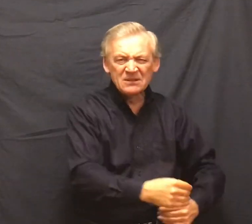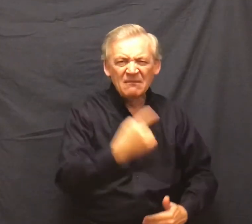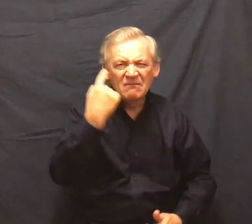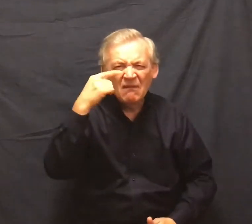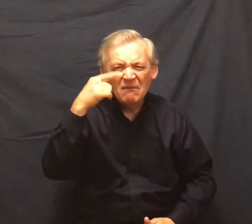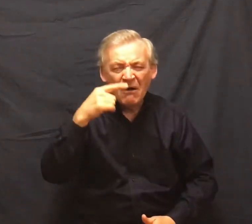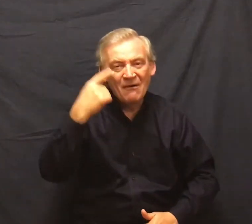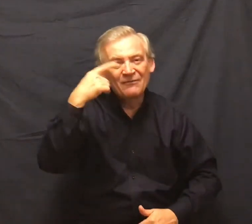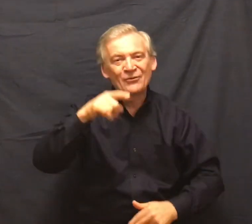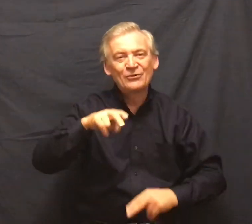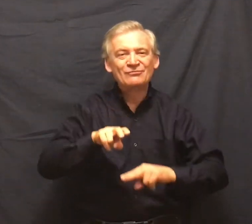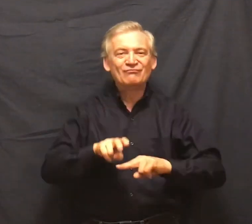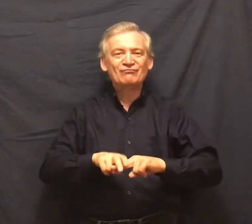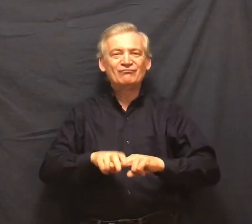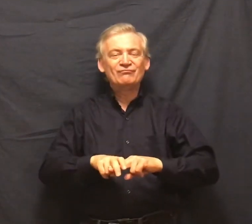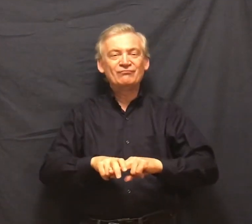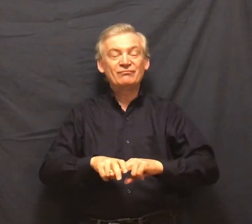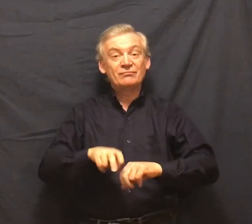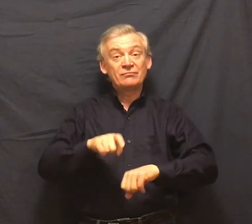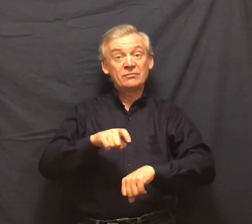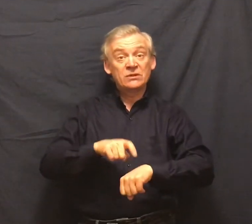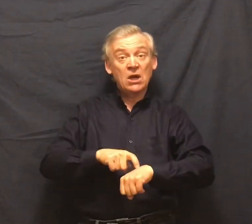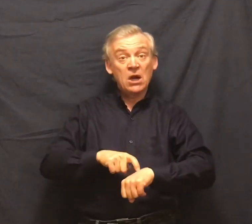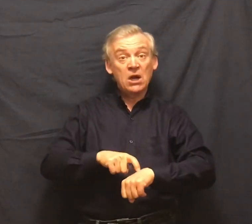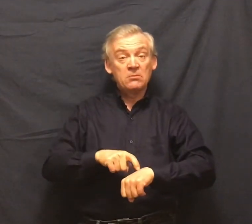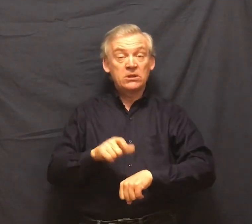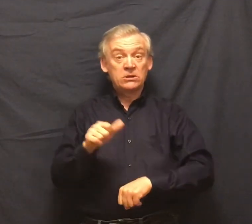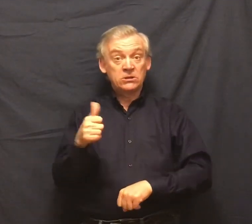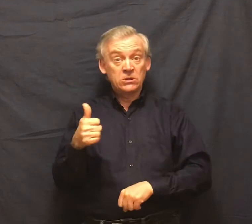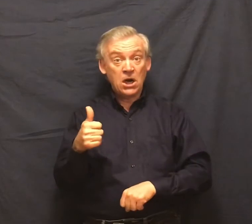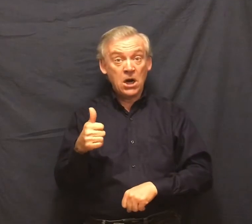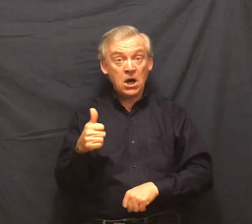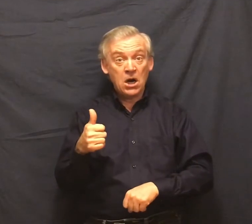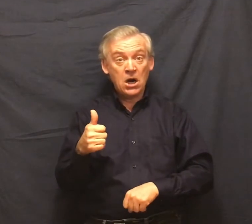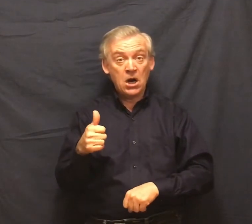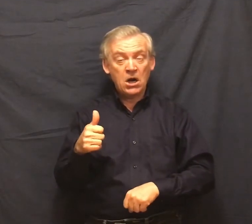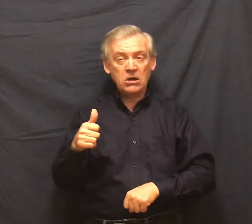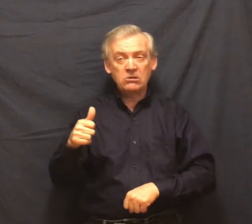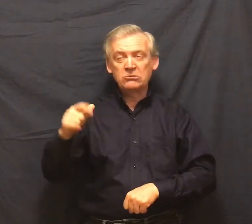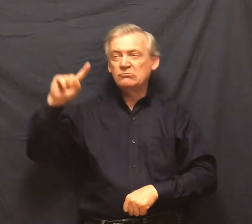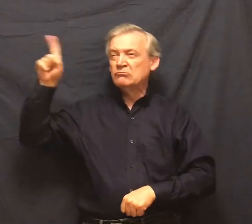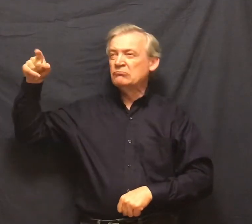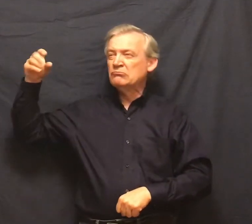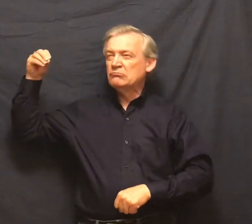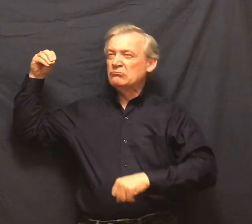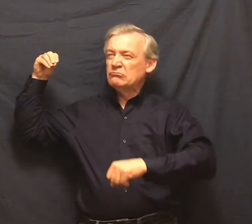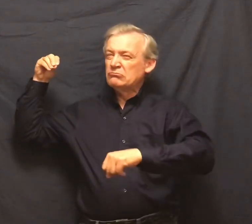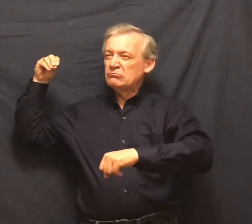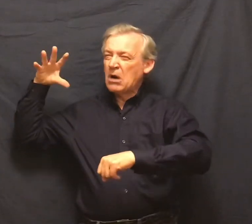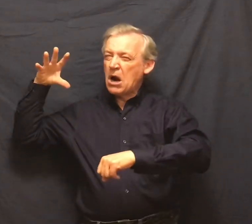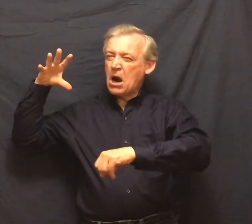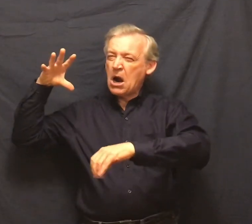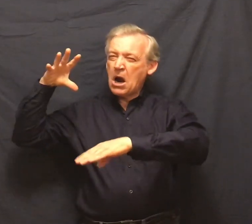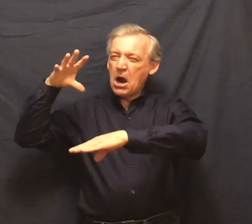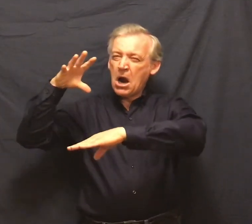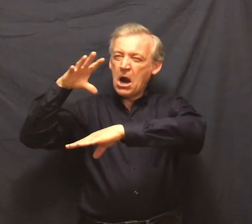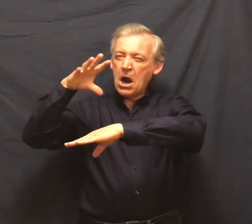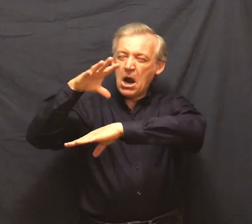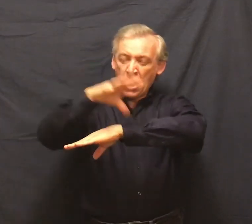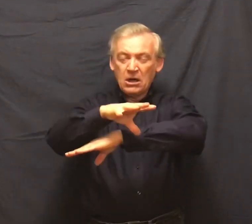About 10 o'clock in the morning, the sun threw a bright, dust-laden bar through one of the side windows, and in and out of the beam flies shot